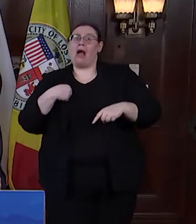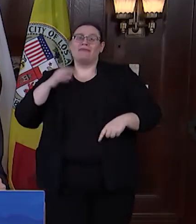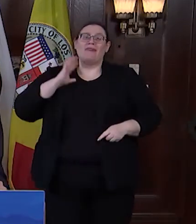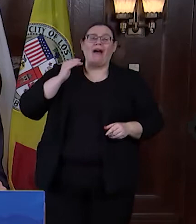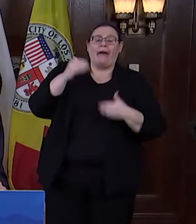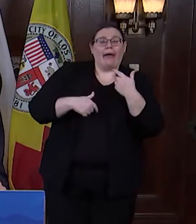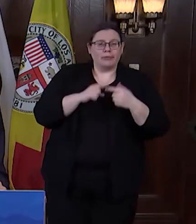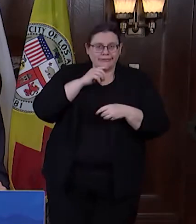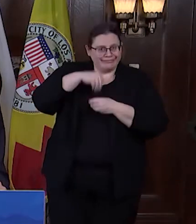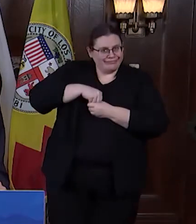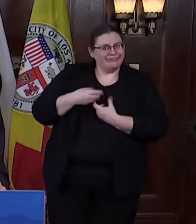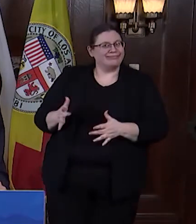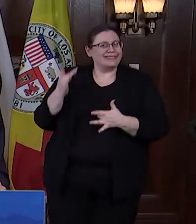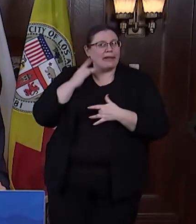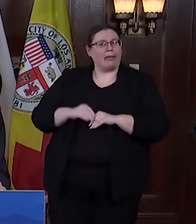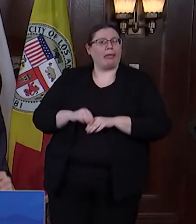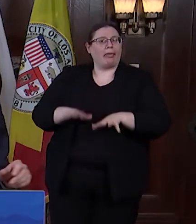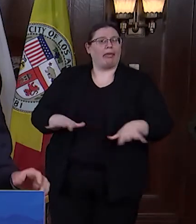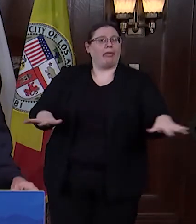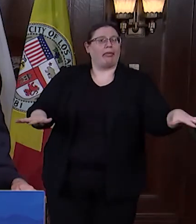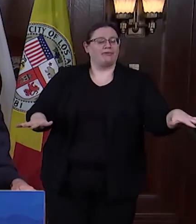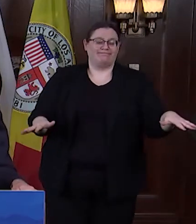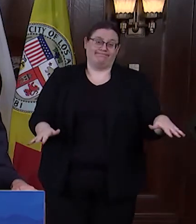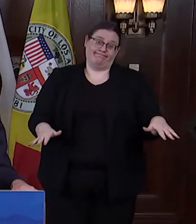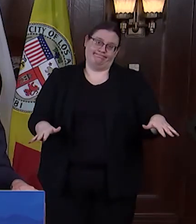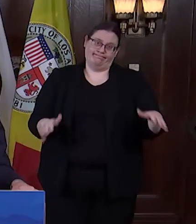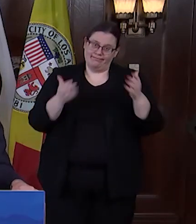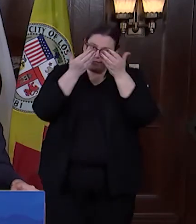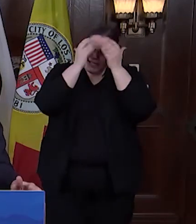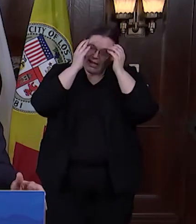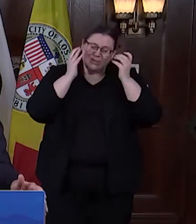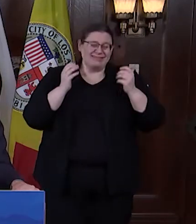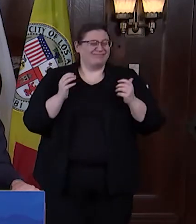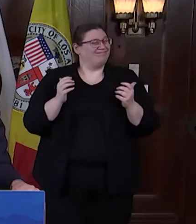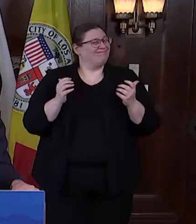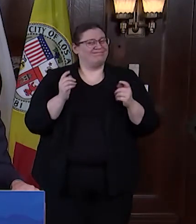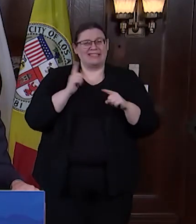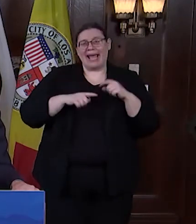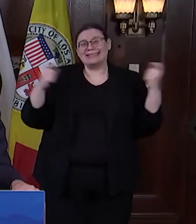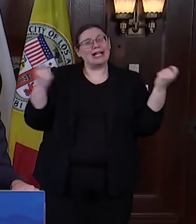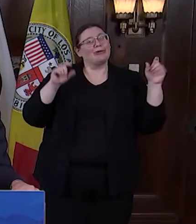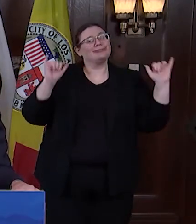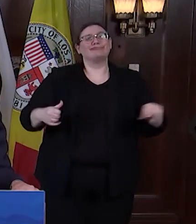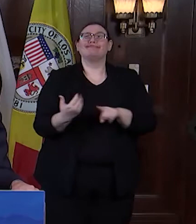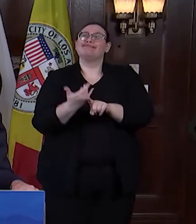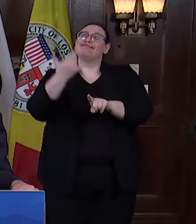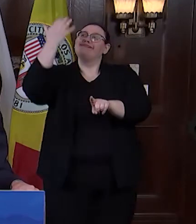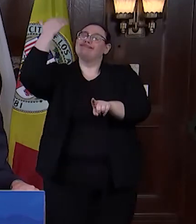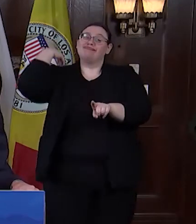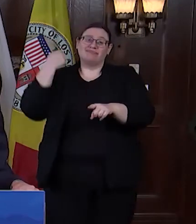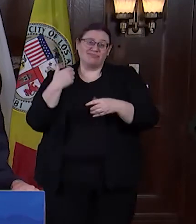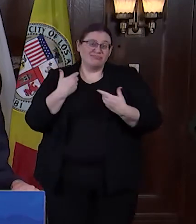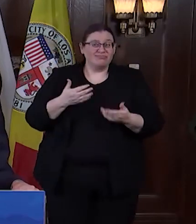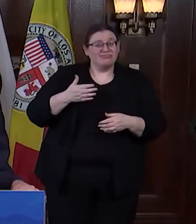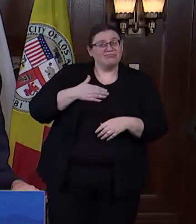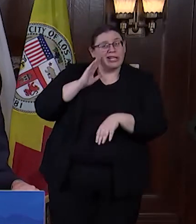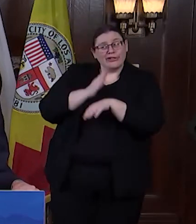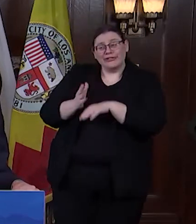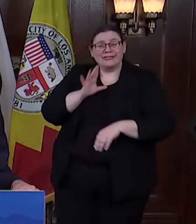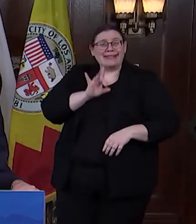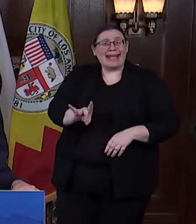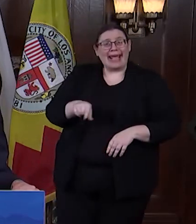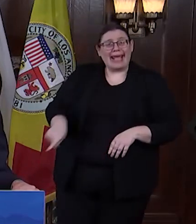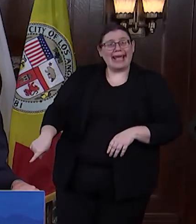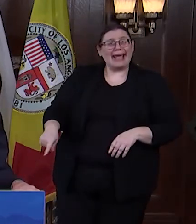So unfortunately, when it comes to Halloween, we can't celebrate the way we always have. And as a parent of an 8-year-old, I know